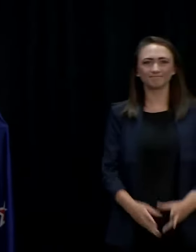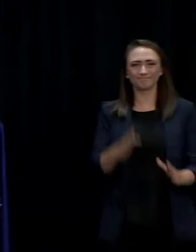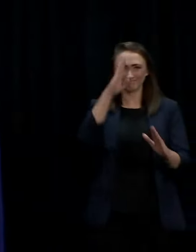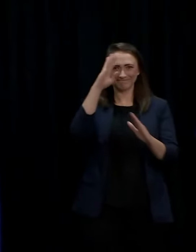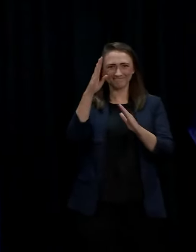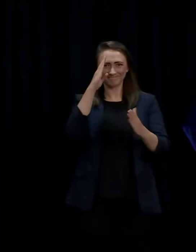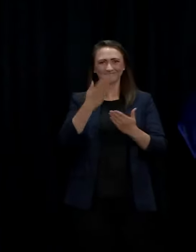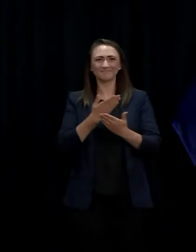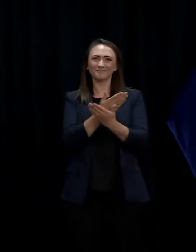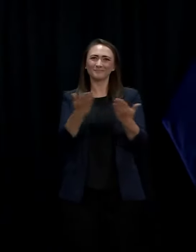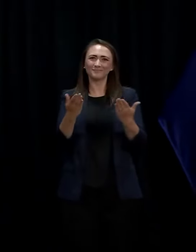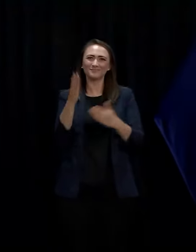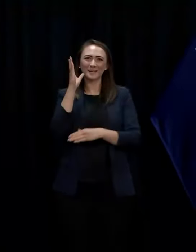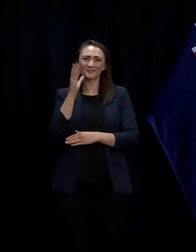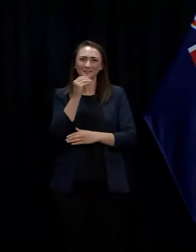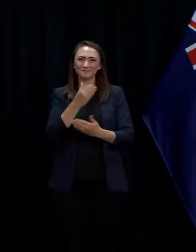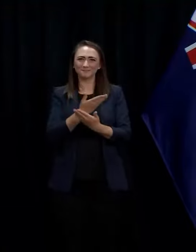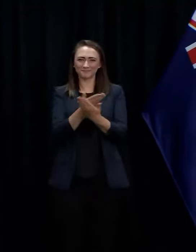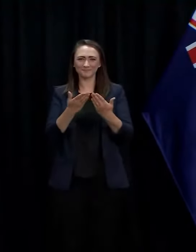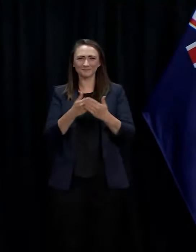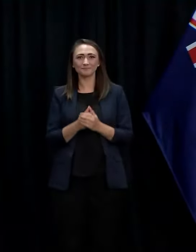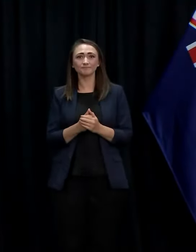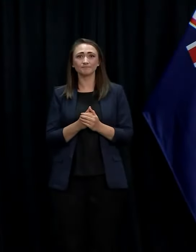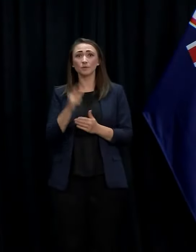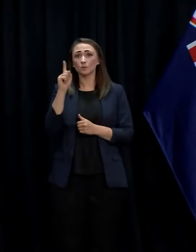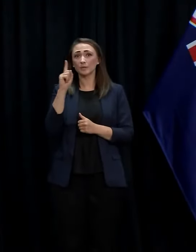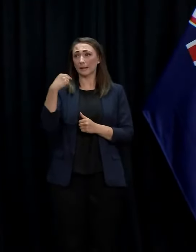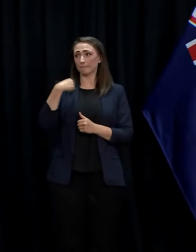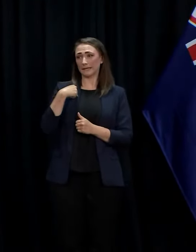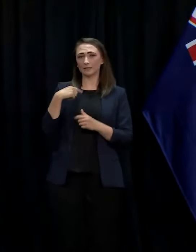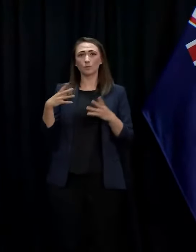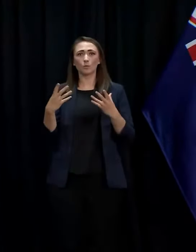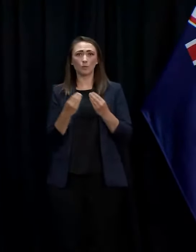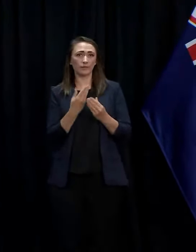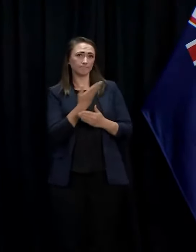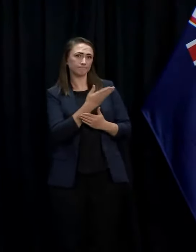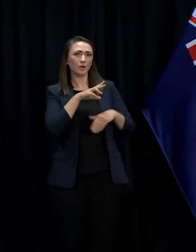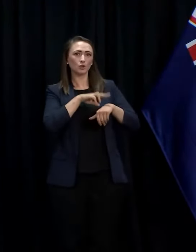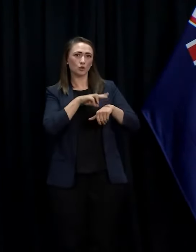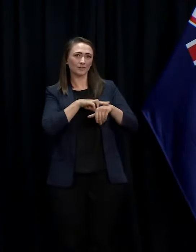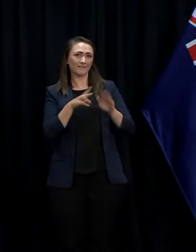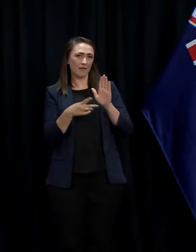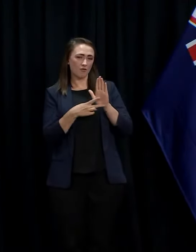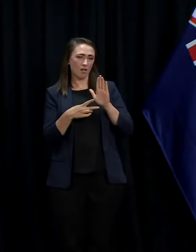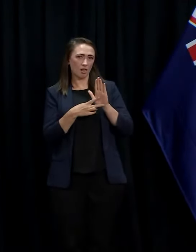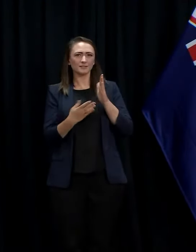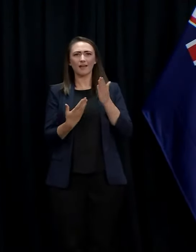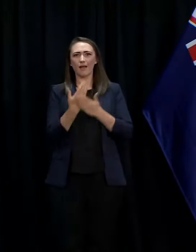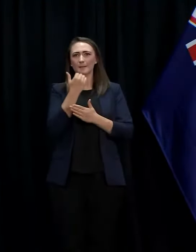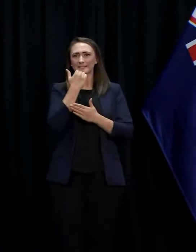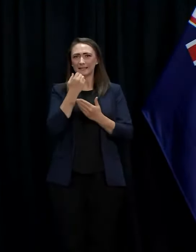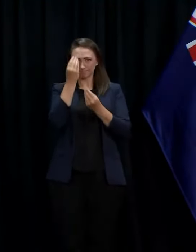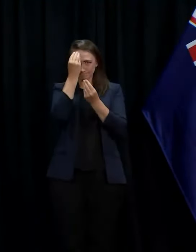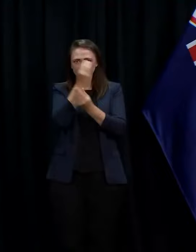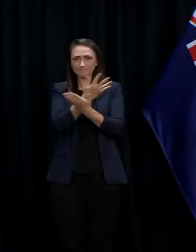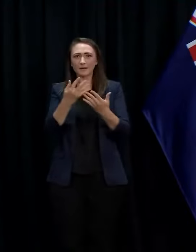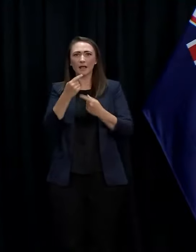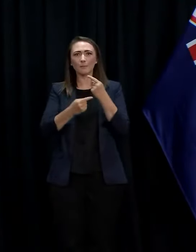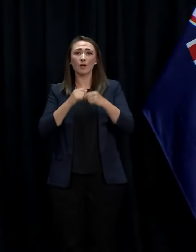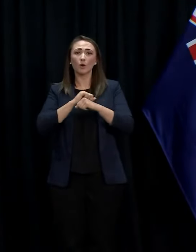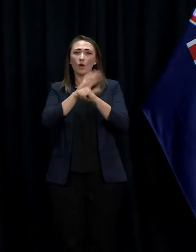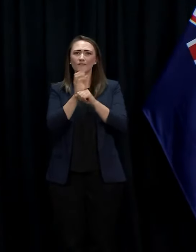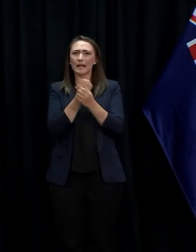Kia ora koutou, everybody, good afternoon. Today, Dr. Verrill and I are here to provide a bit of an update on COVID-19 cases, of course,